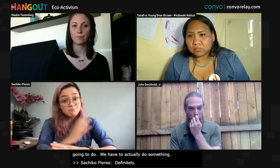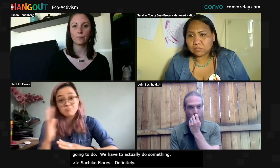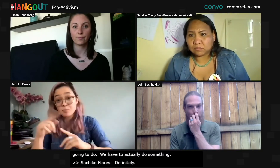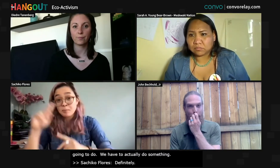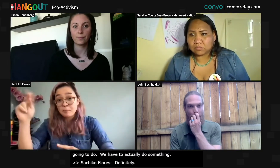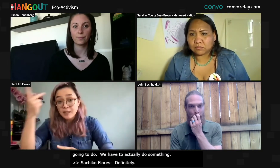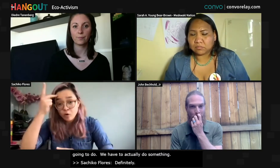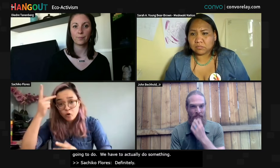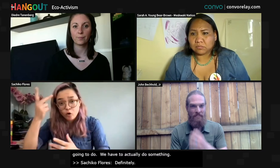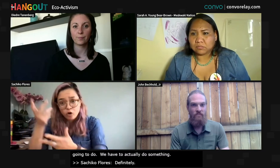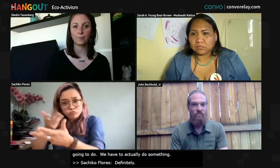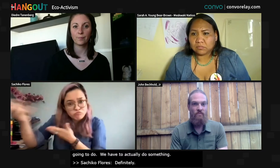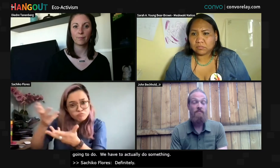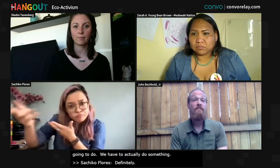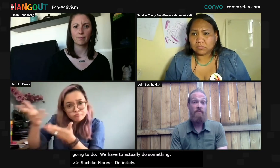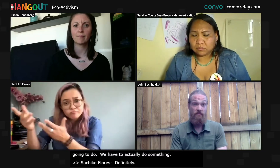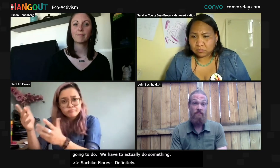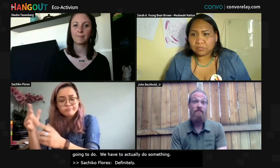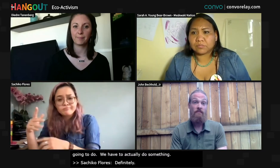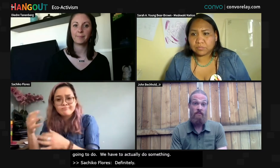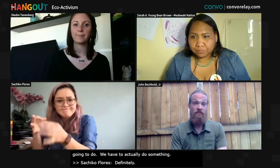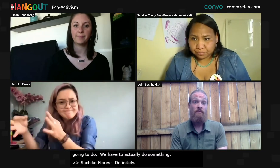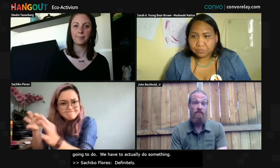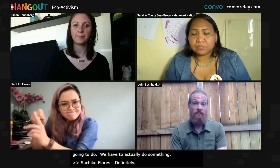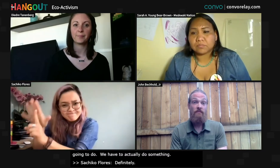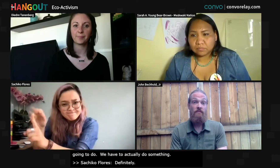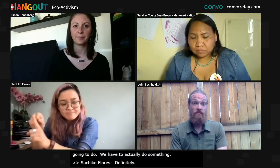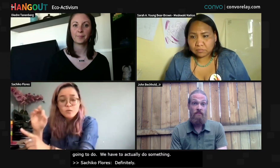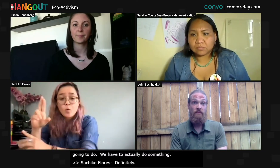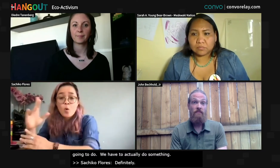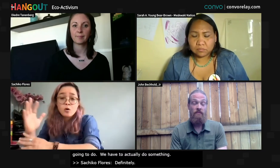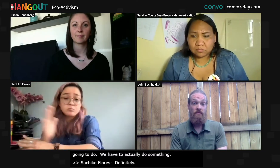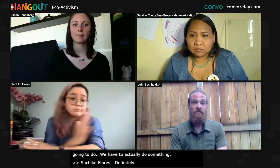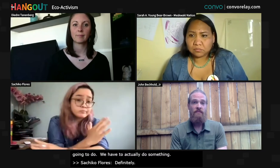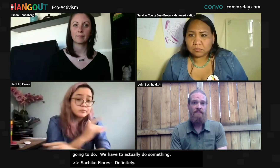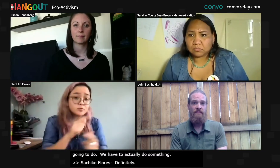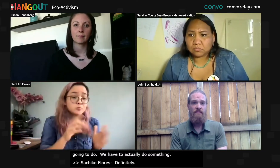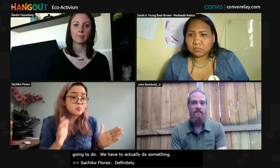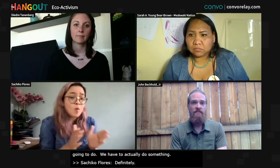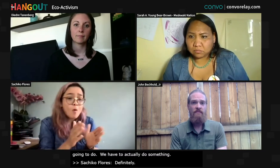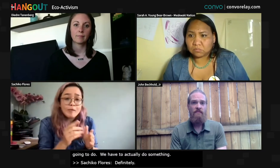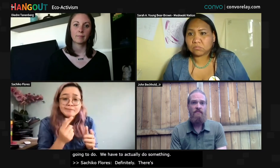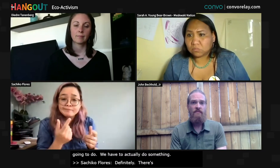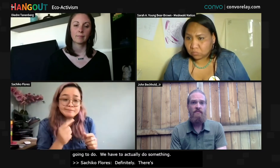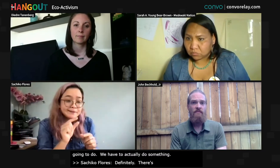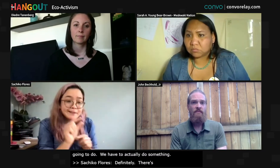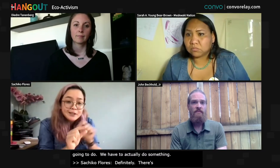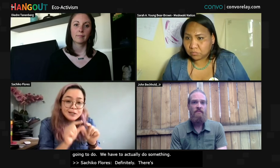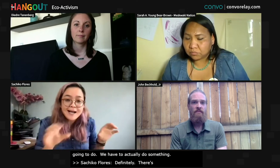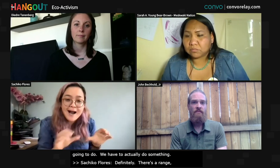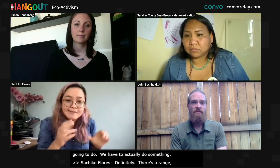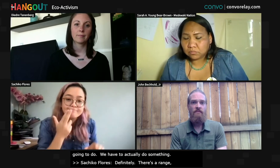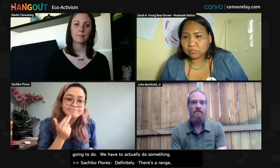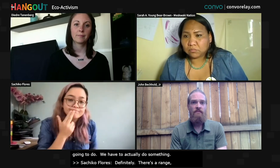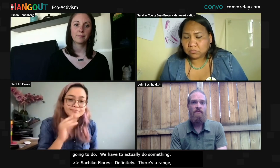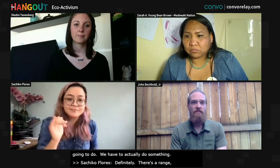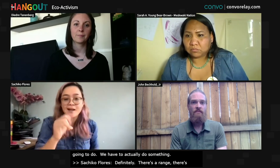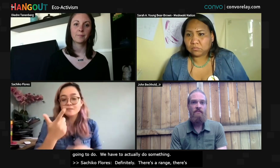Action is... There's a range. There's a range. There's politics, all the way to just the small things